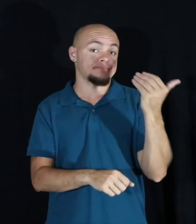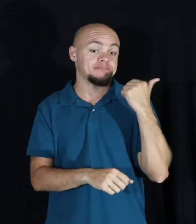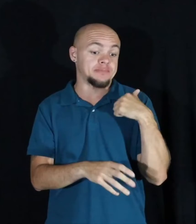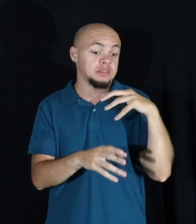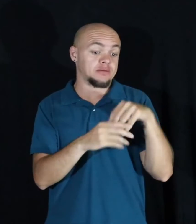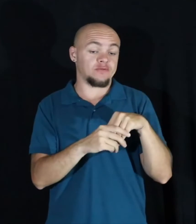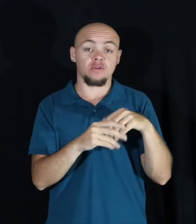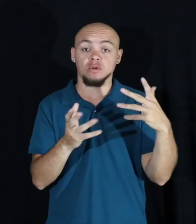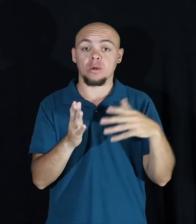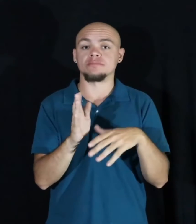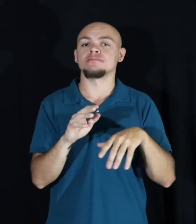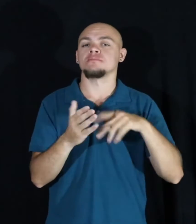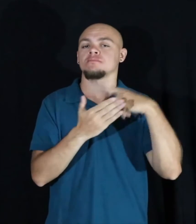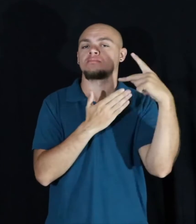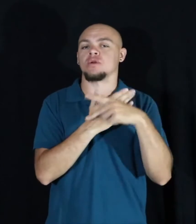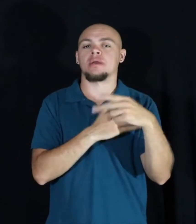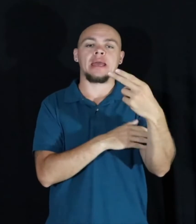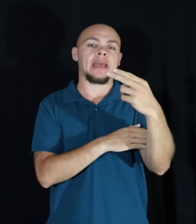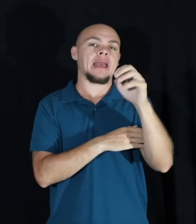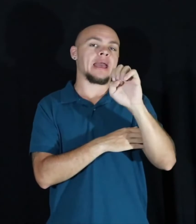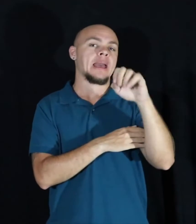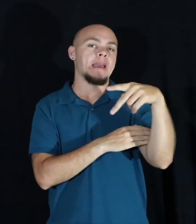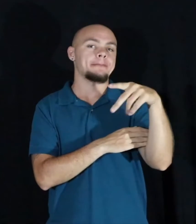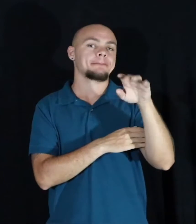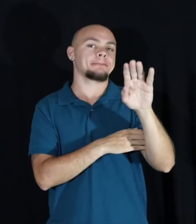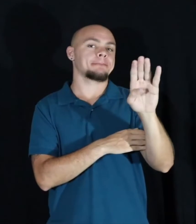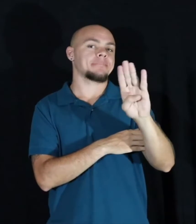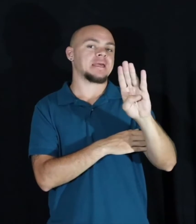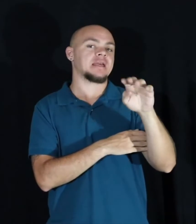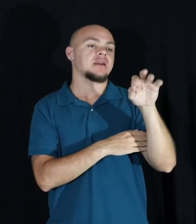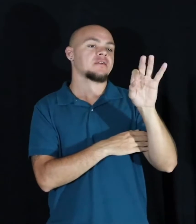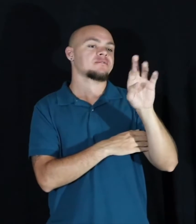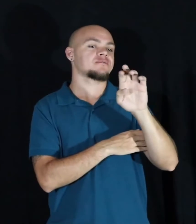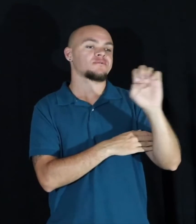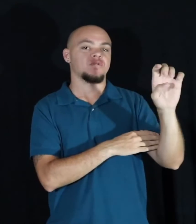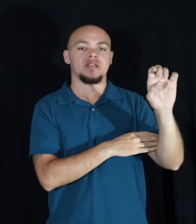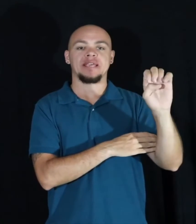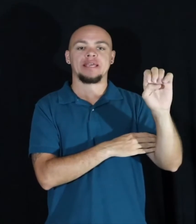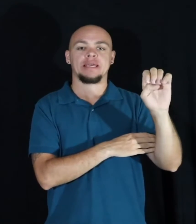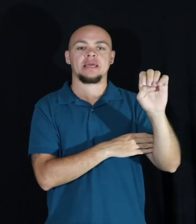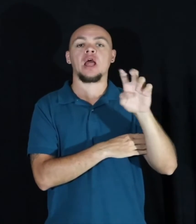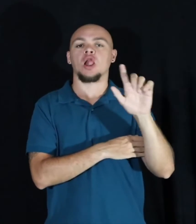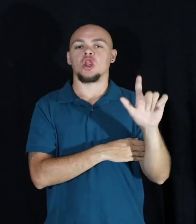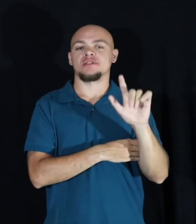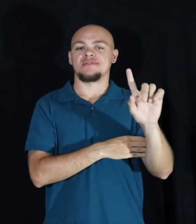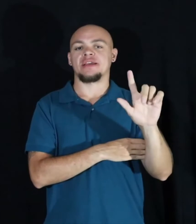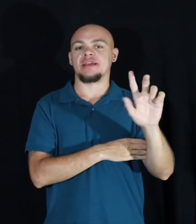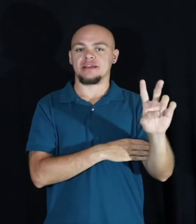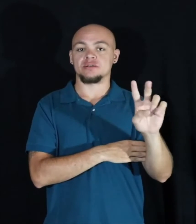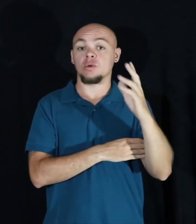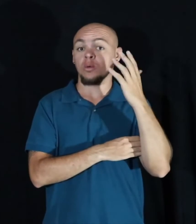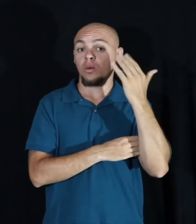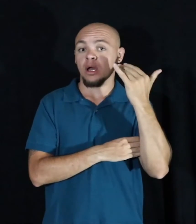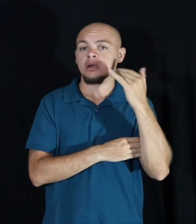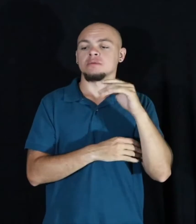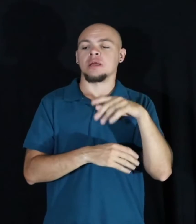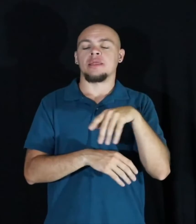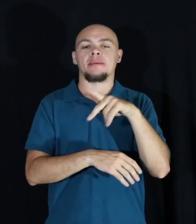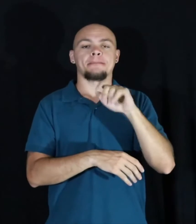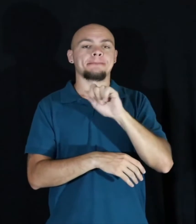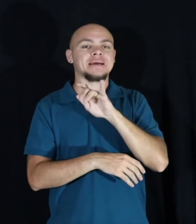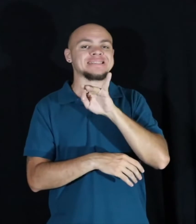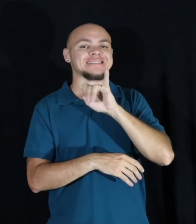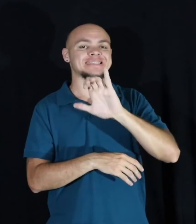in an initiative called Hep B Free Las Vegas. The goal of this program was to educate the Asian and Pacific Islander community